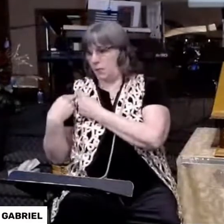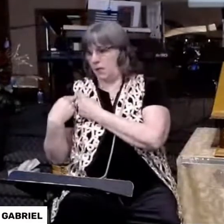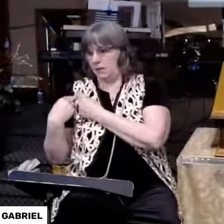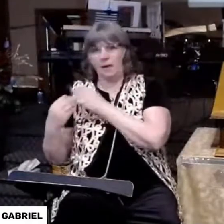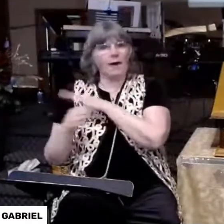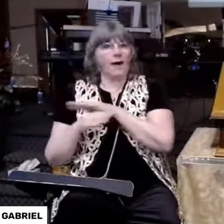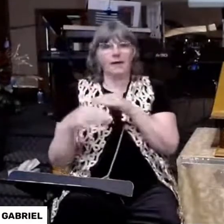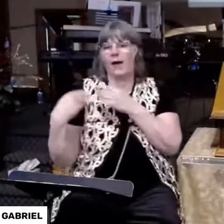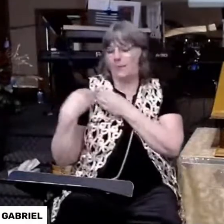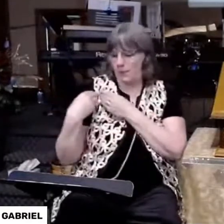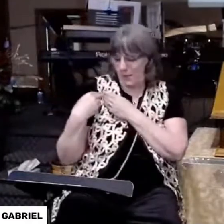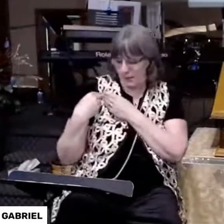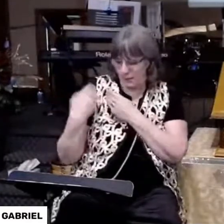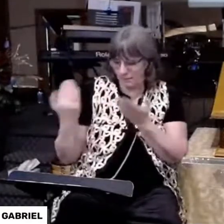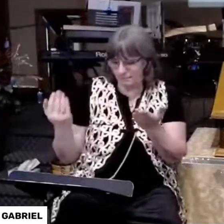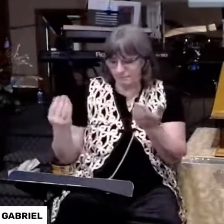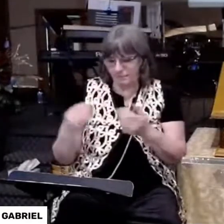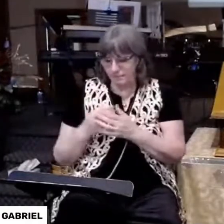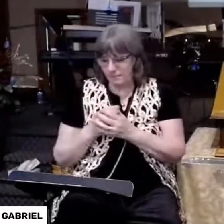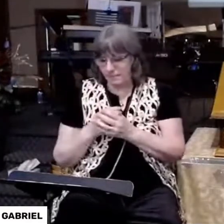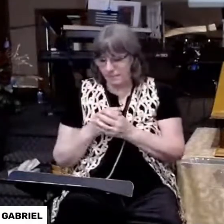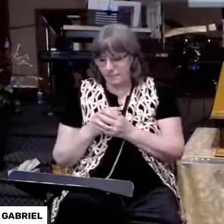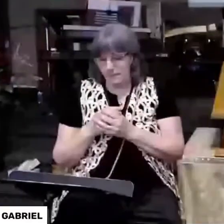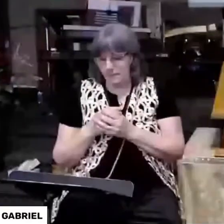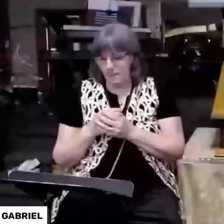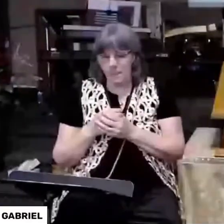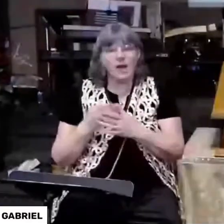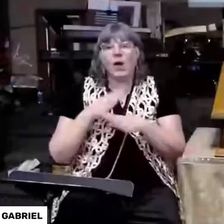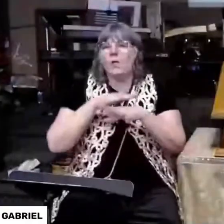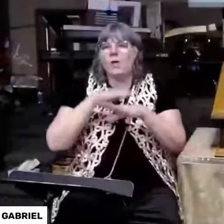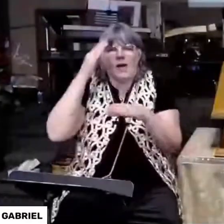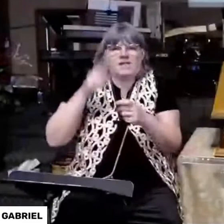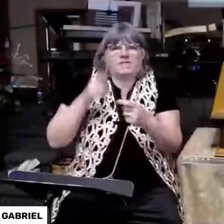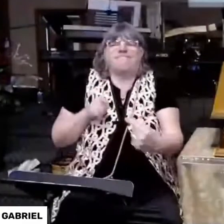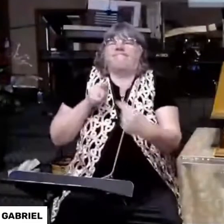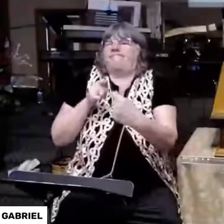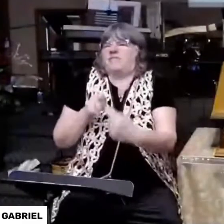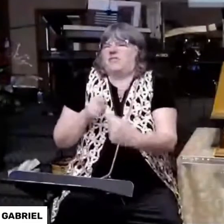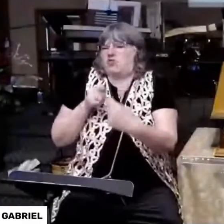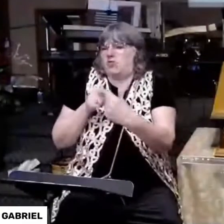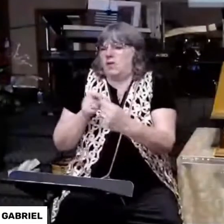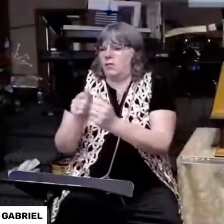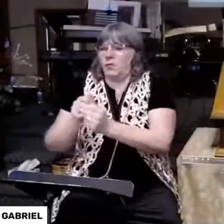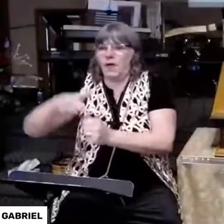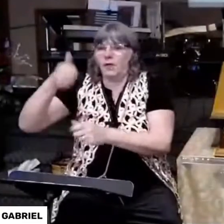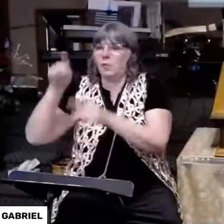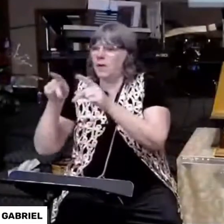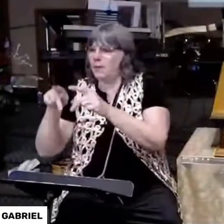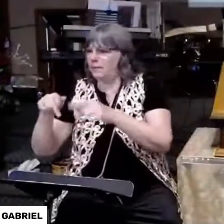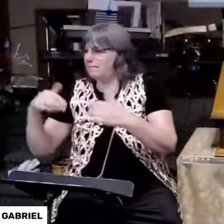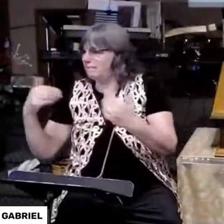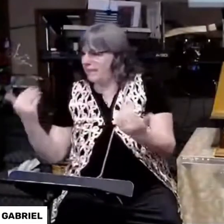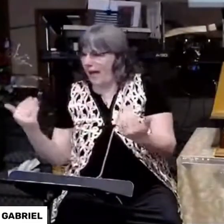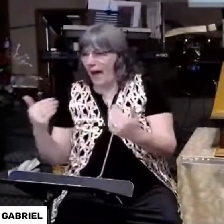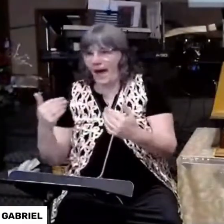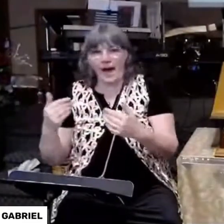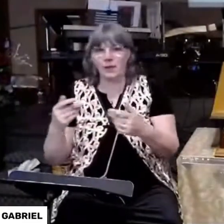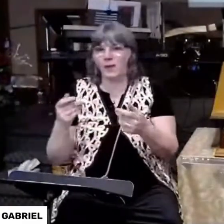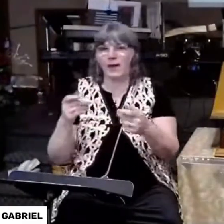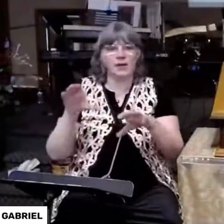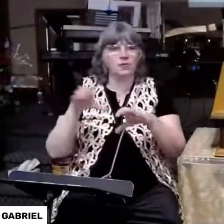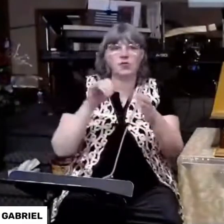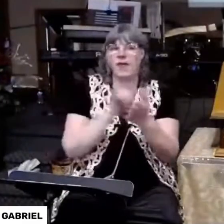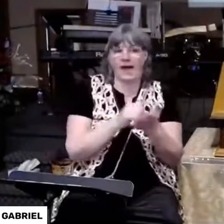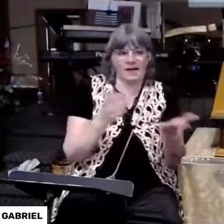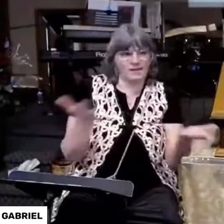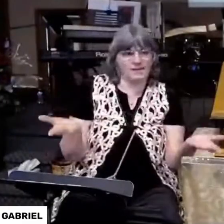We have a gap in knowing how to handle struggles with others and